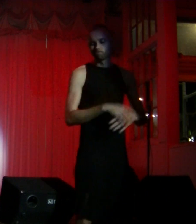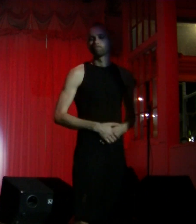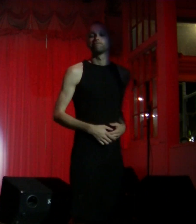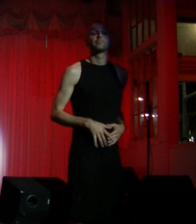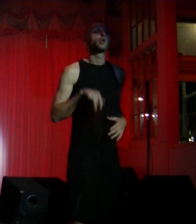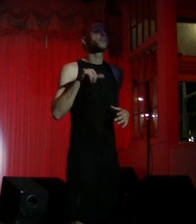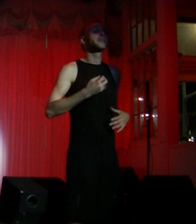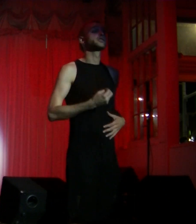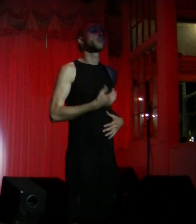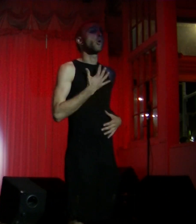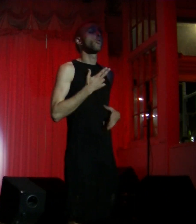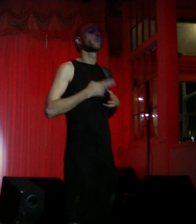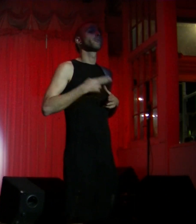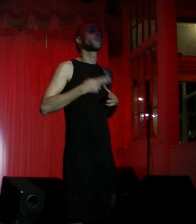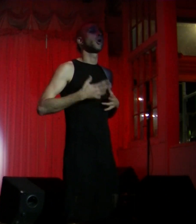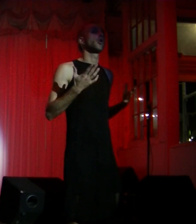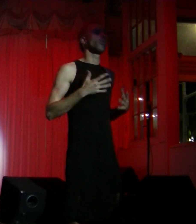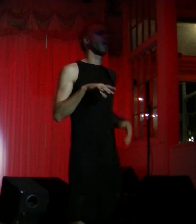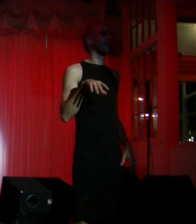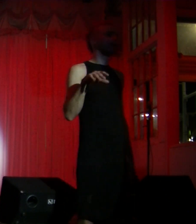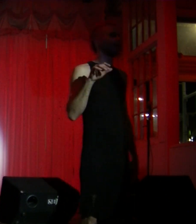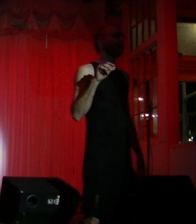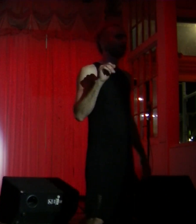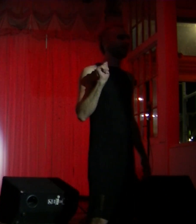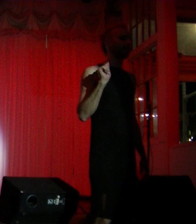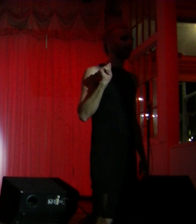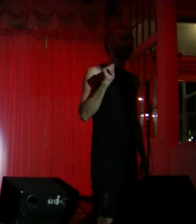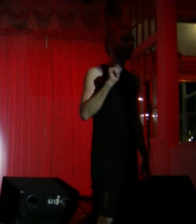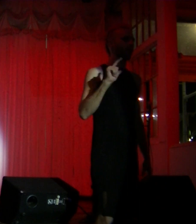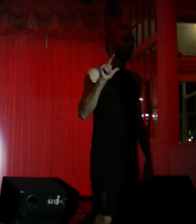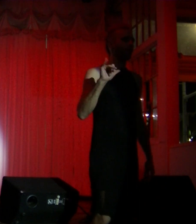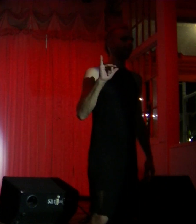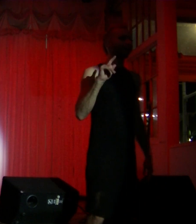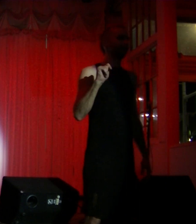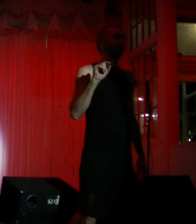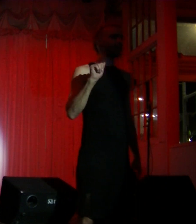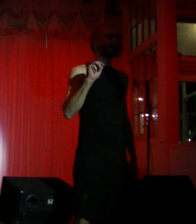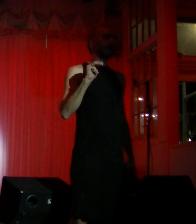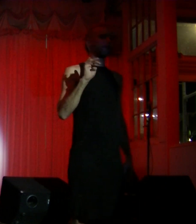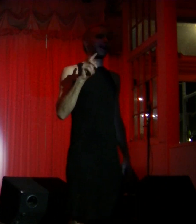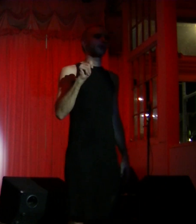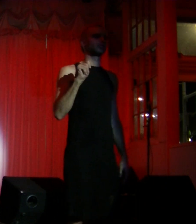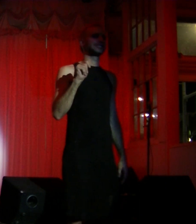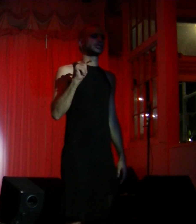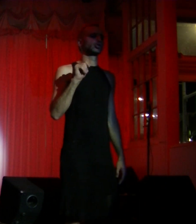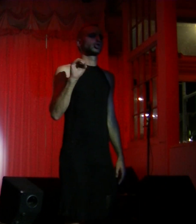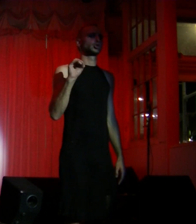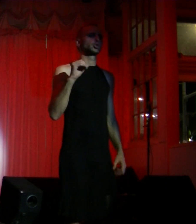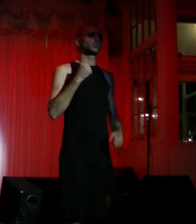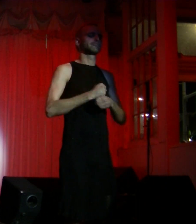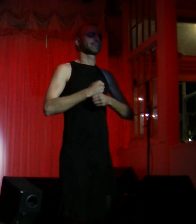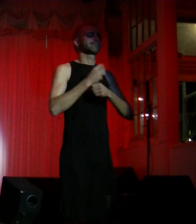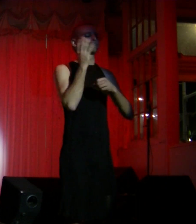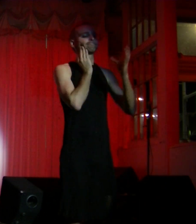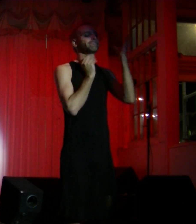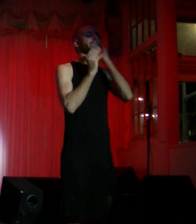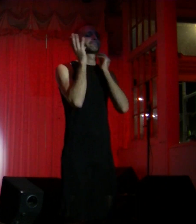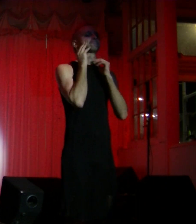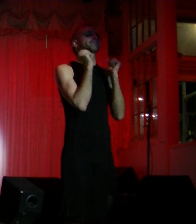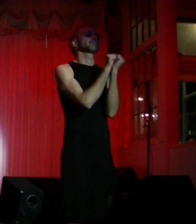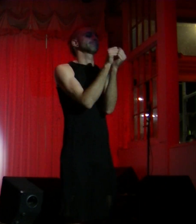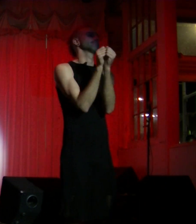So this poem is called All It Amounted To Was Laps Around the Sun. Okay.